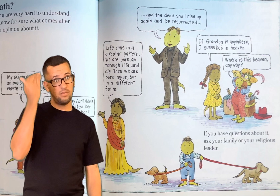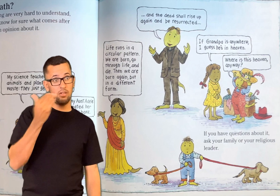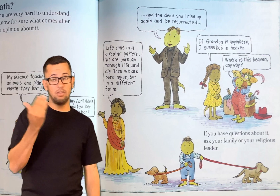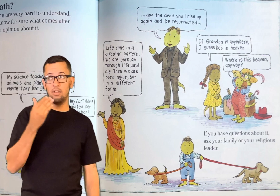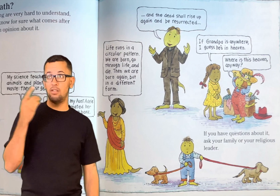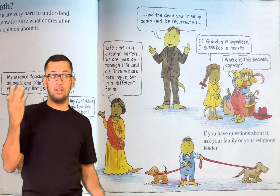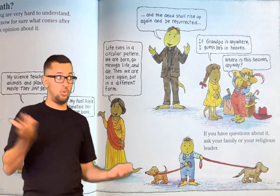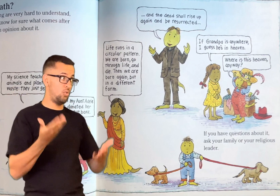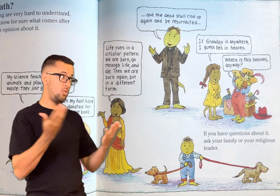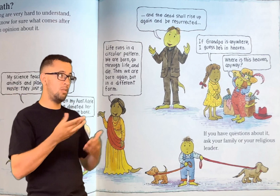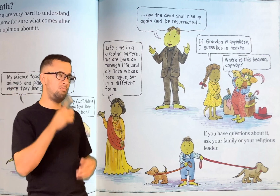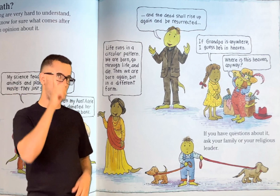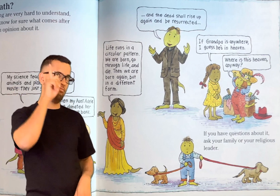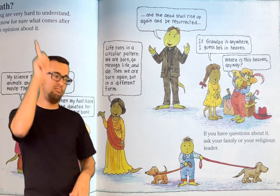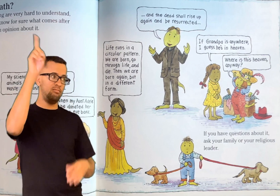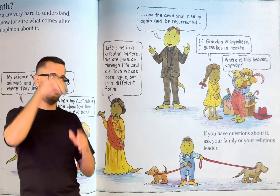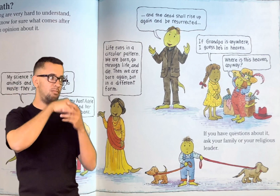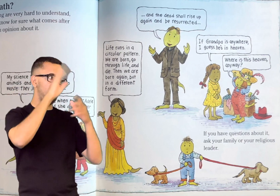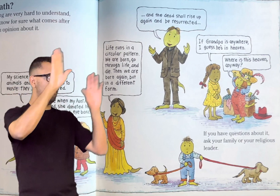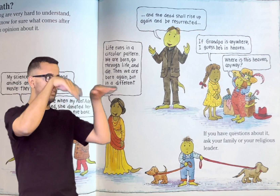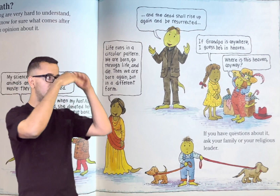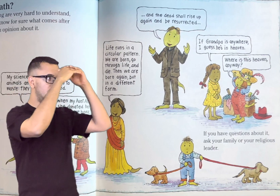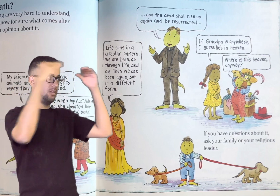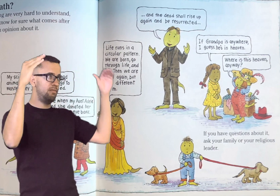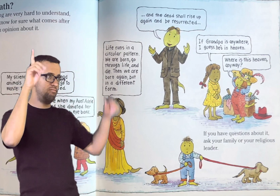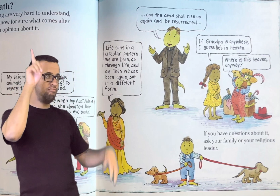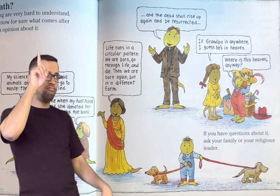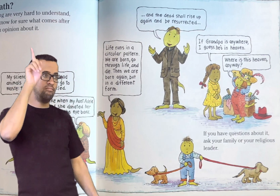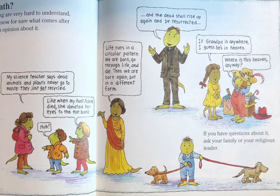If Grandpa is anywhere, I guess he's in heaven.